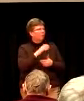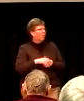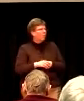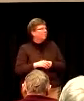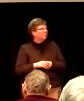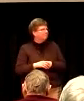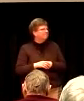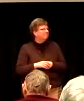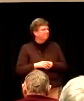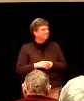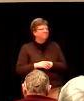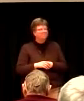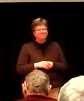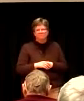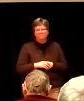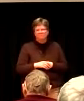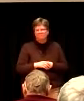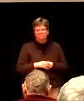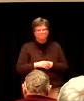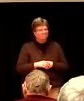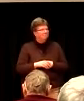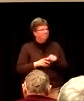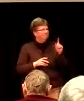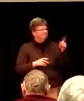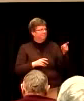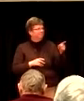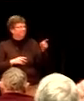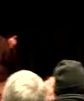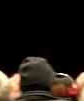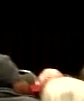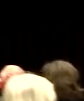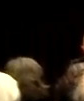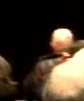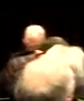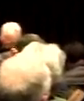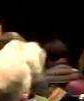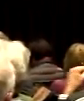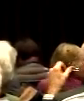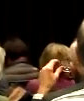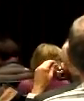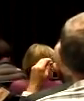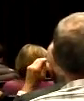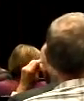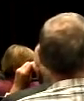recorded on our MCAT program. Here's one right here.